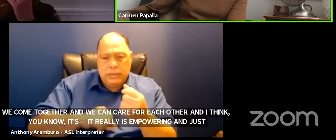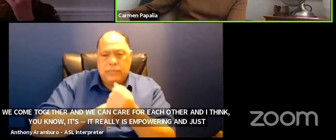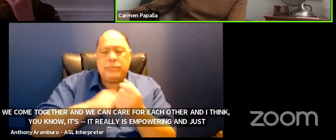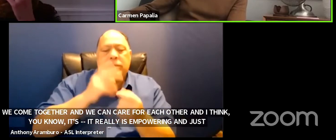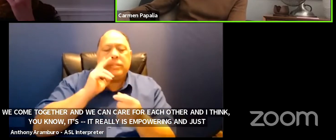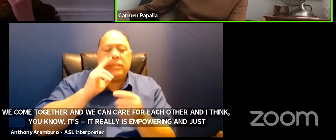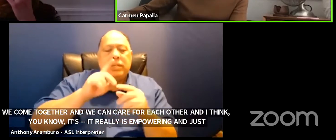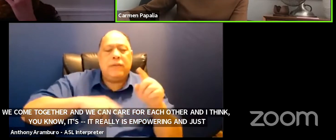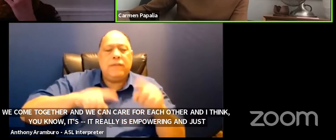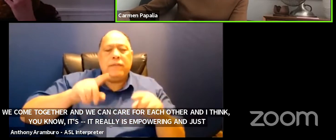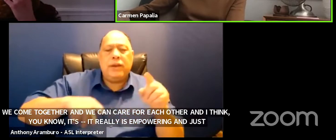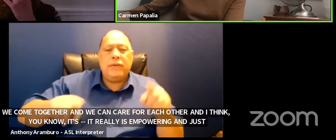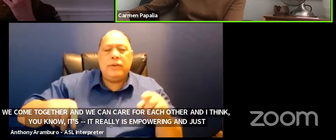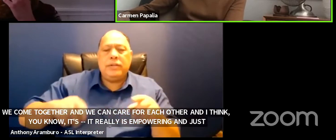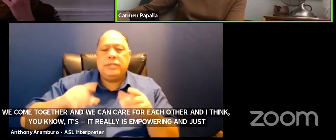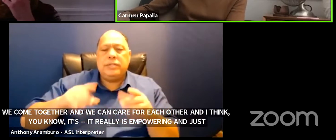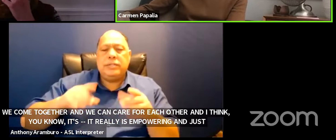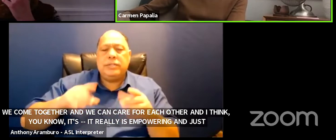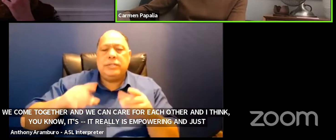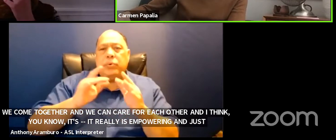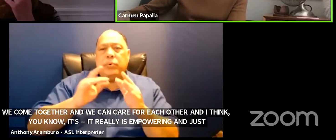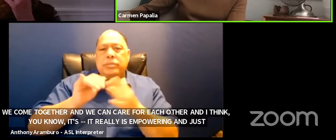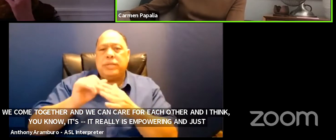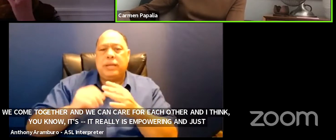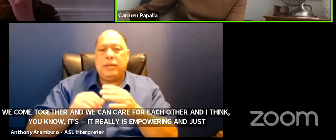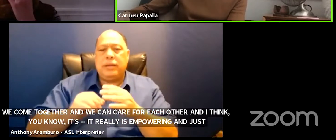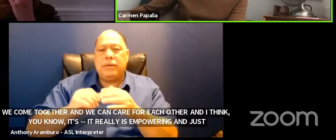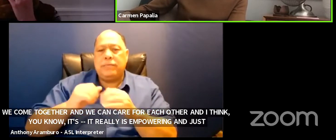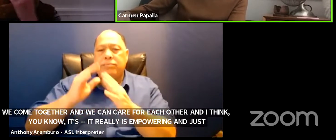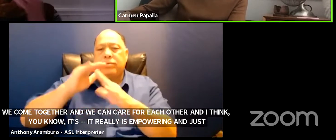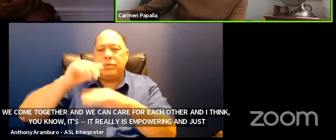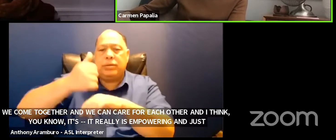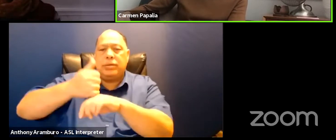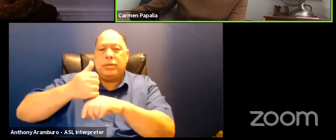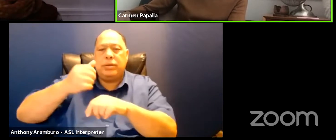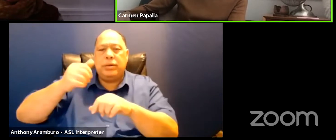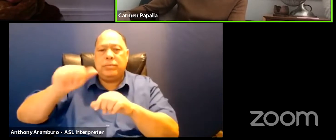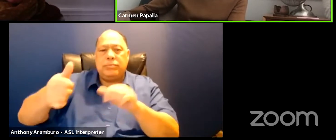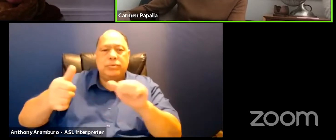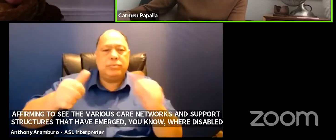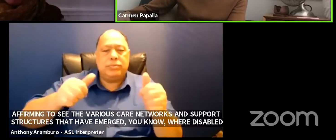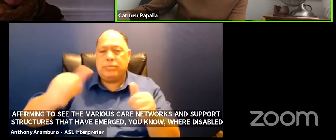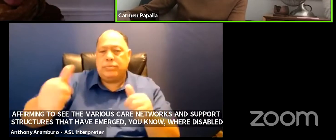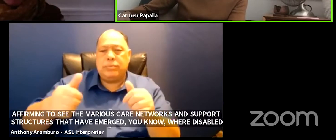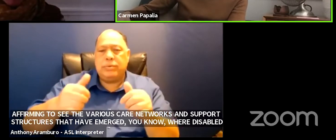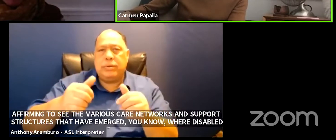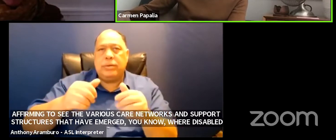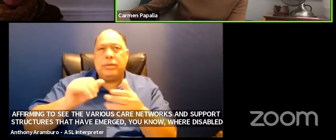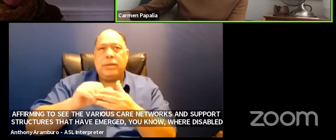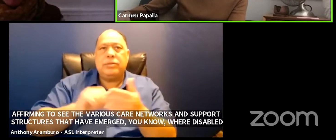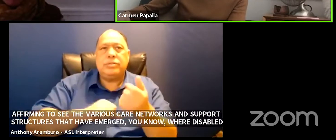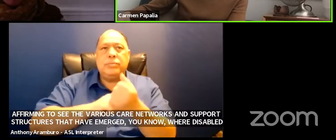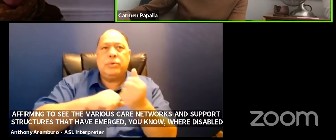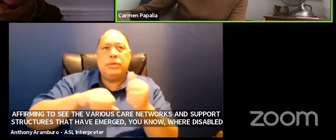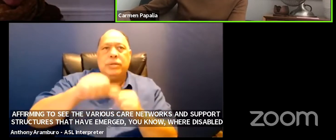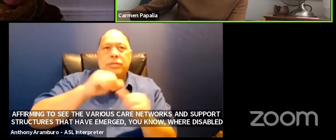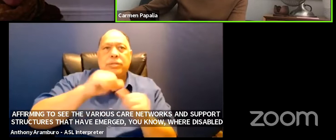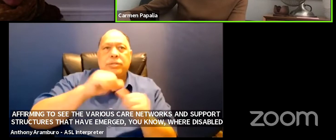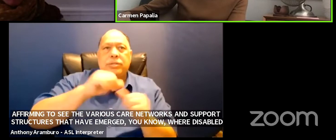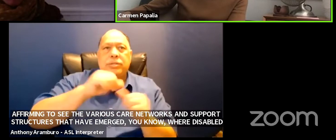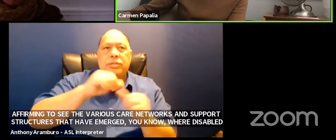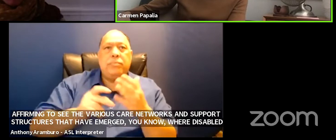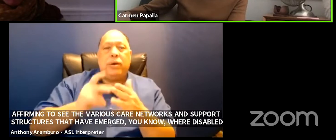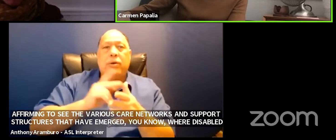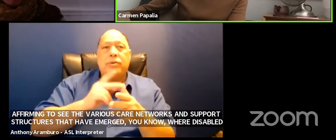networks and support structures that have emerged, you know, where disabled folks are supporting each other, and really prioritizing care for